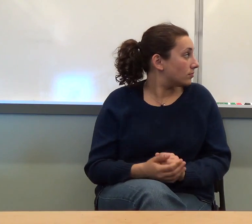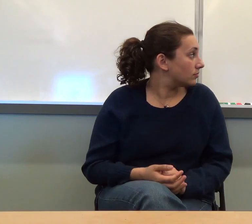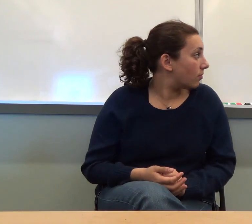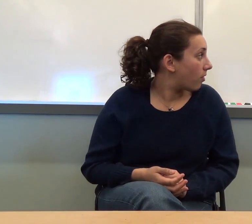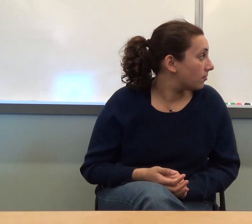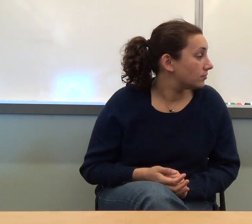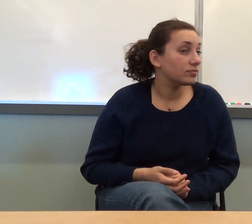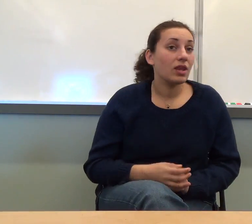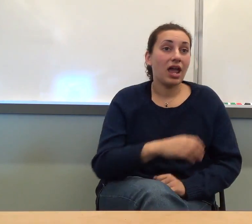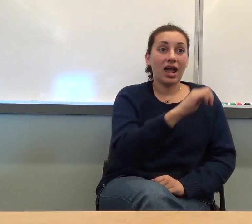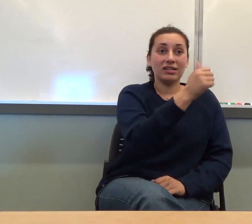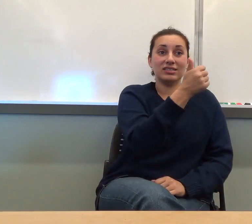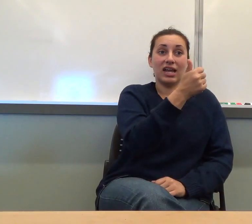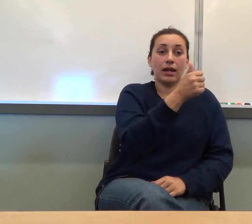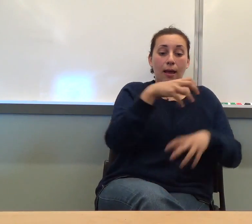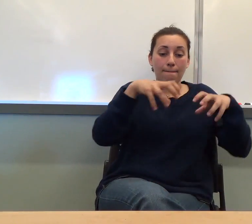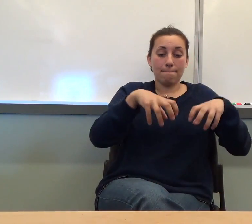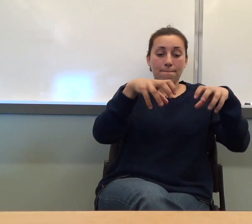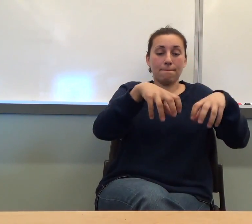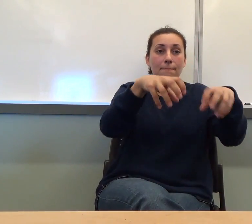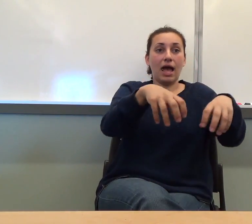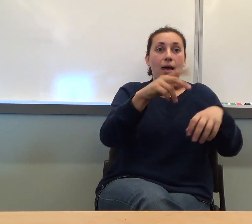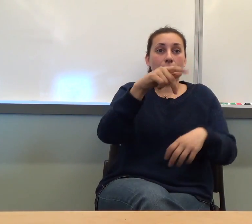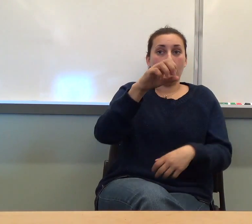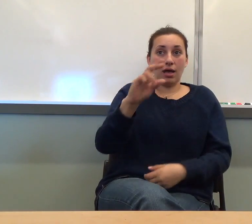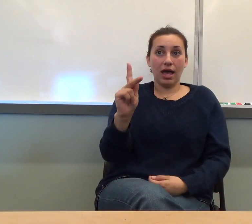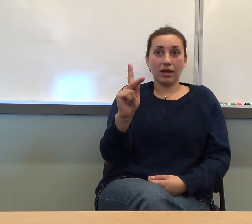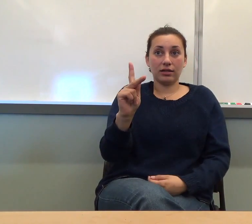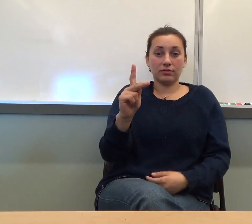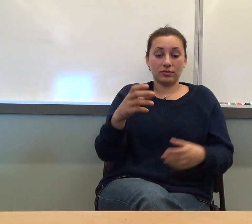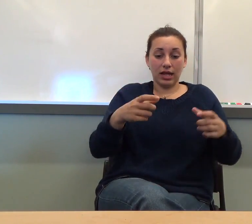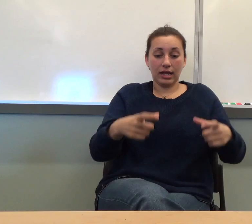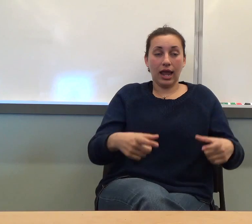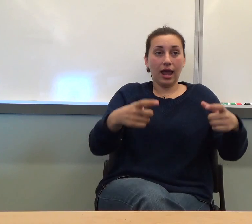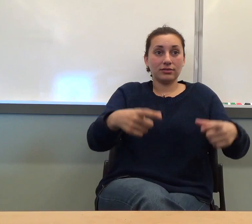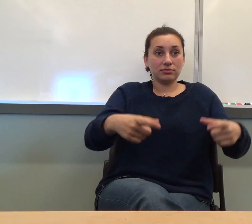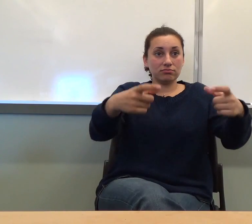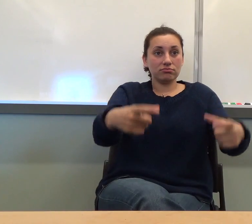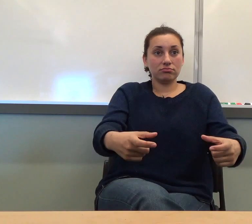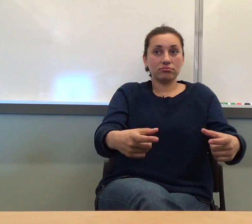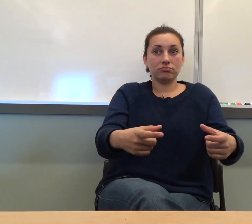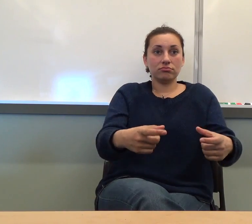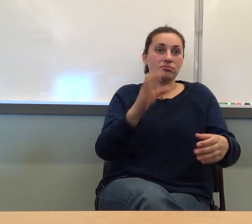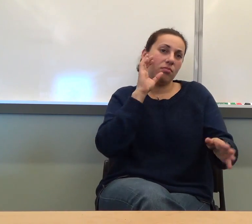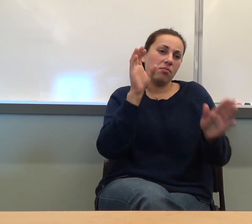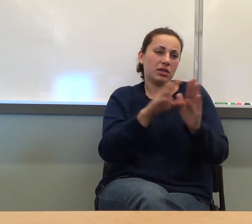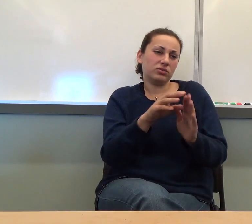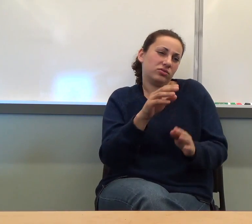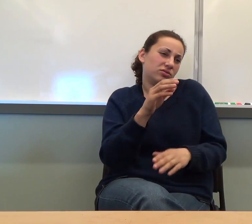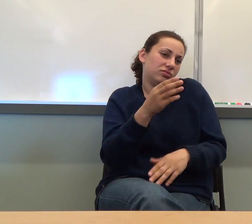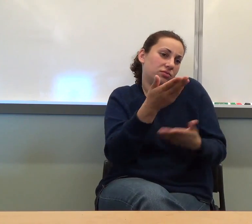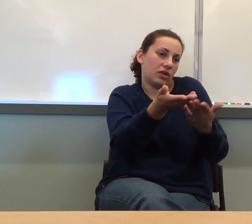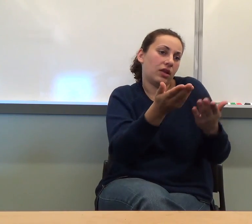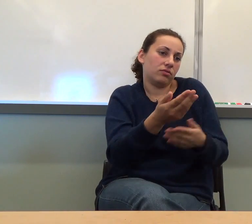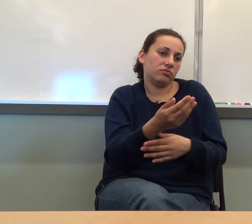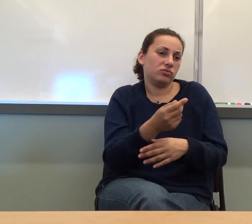of 6-ounce each cans. Pictures are down there for you if you want to look at apple